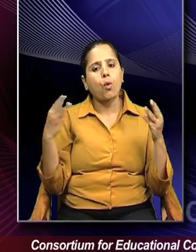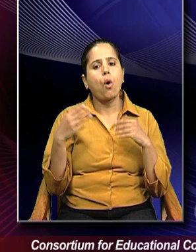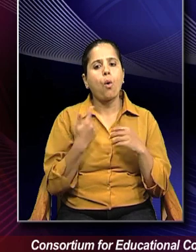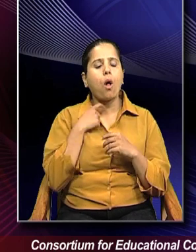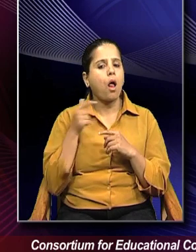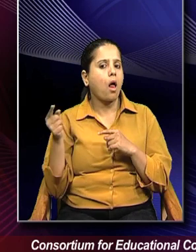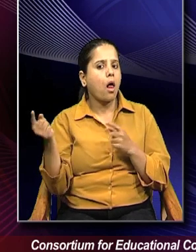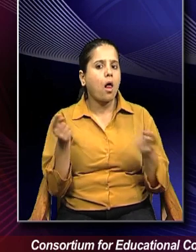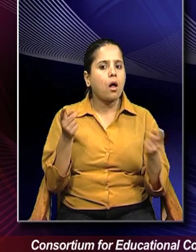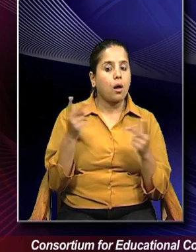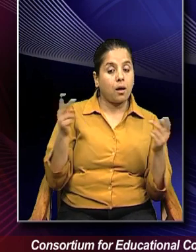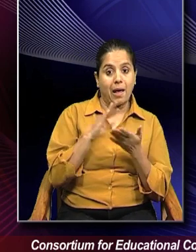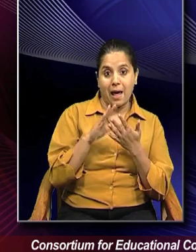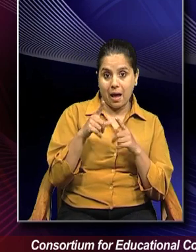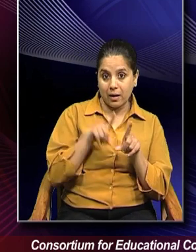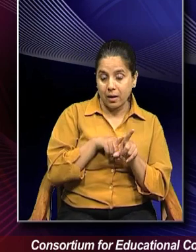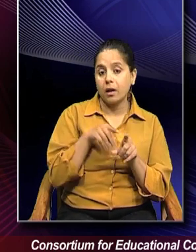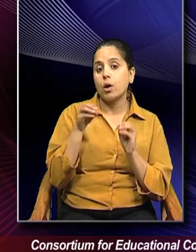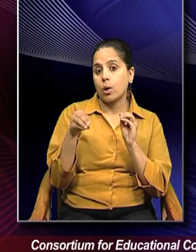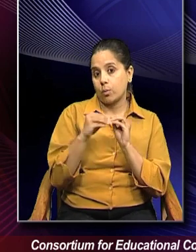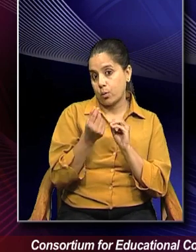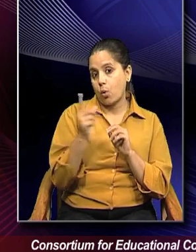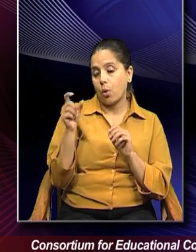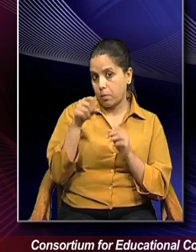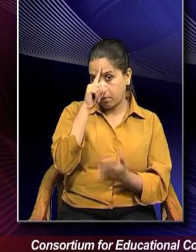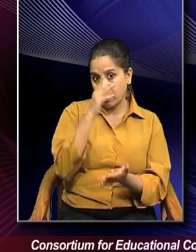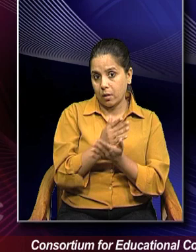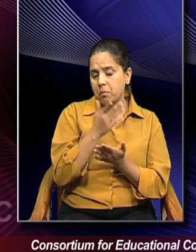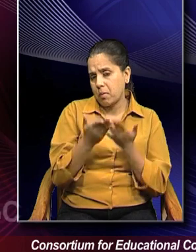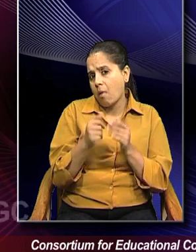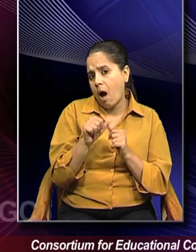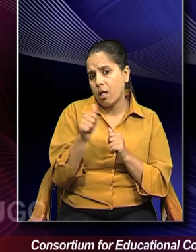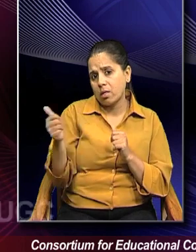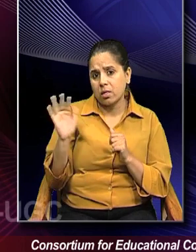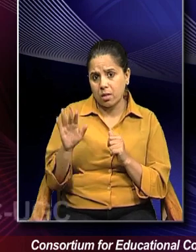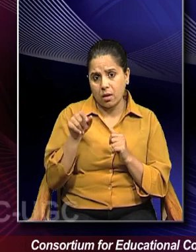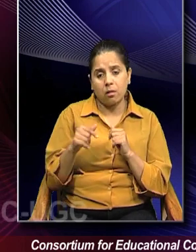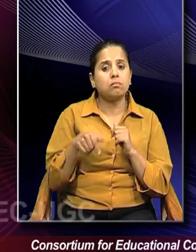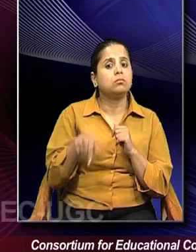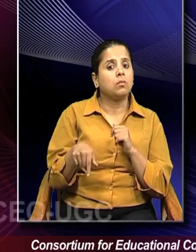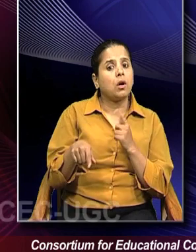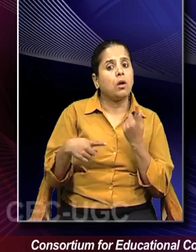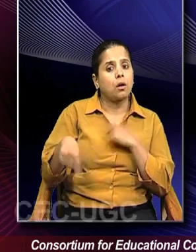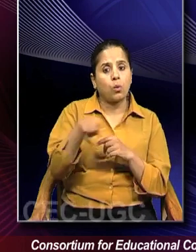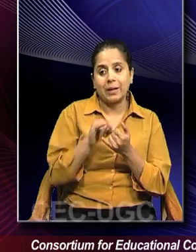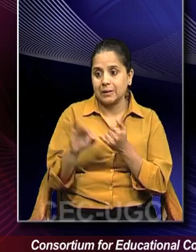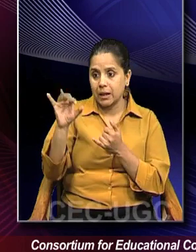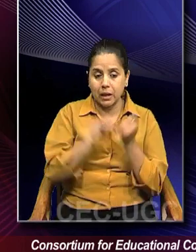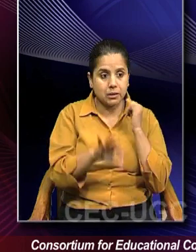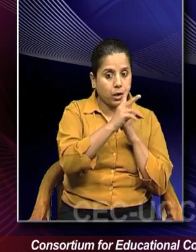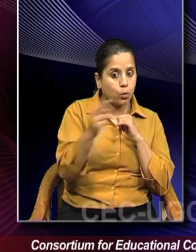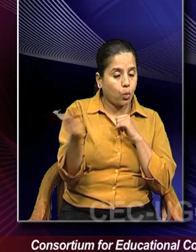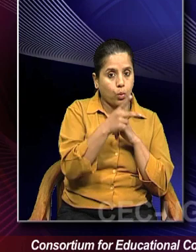Hadley-Bull also believes that there can be many types of intrastate war. For